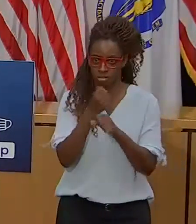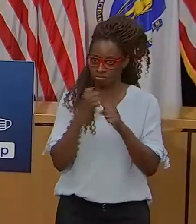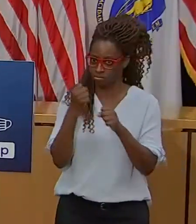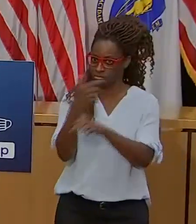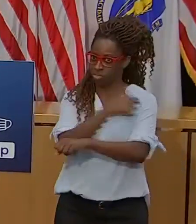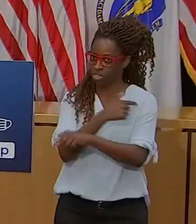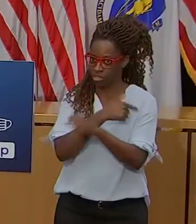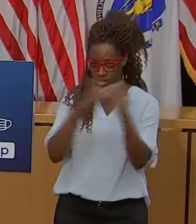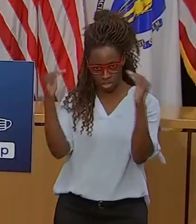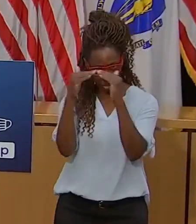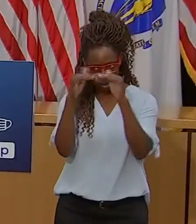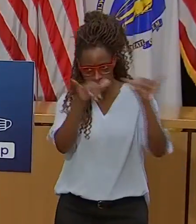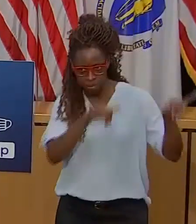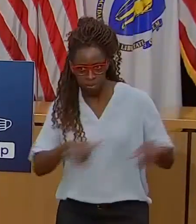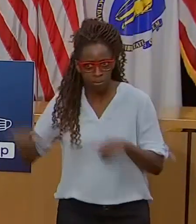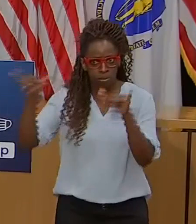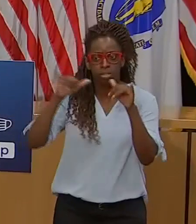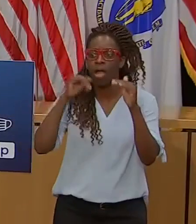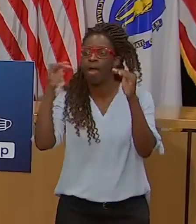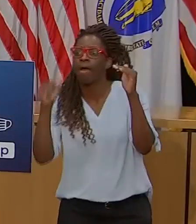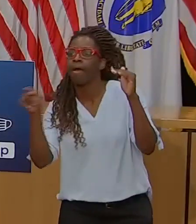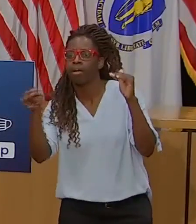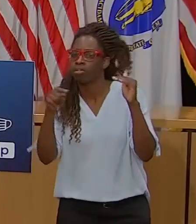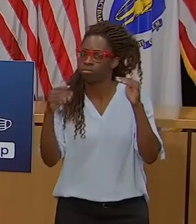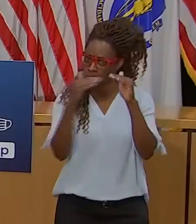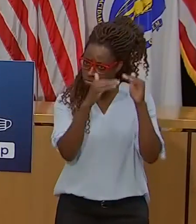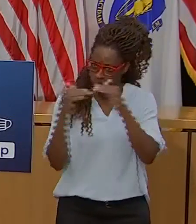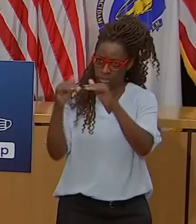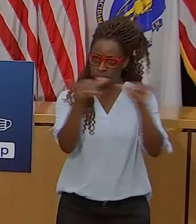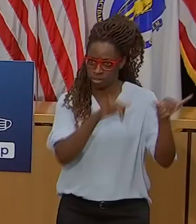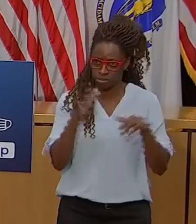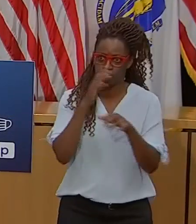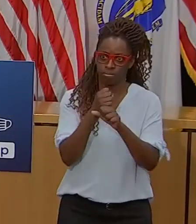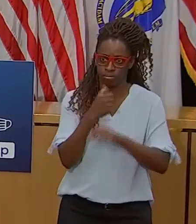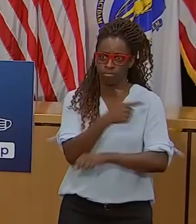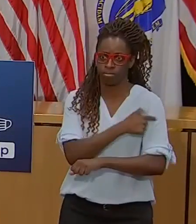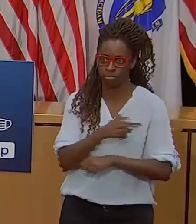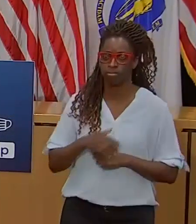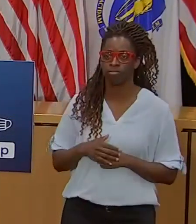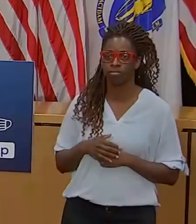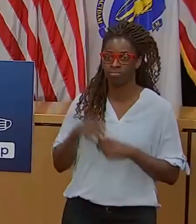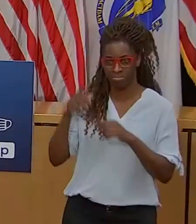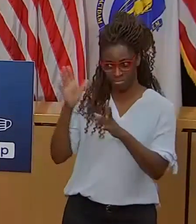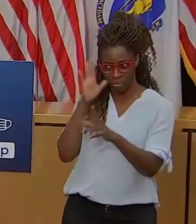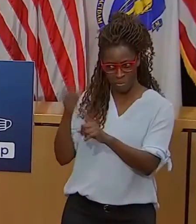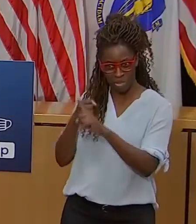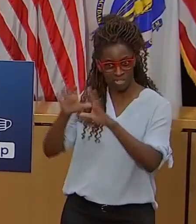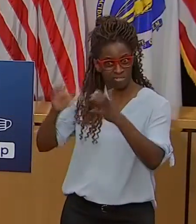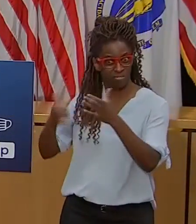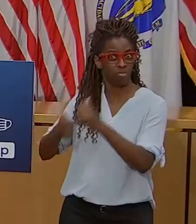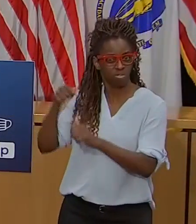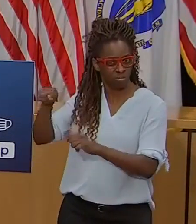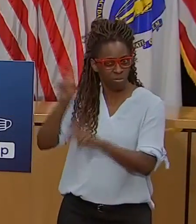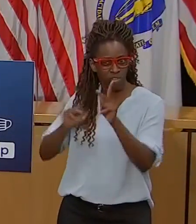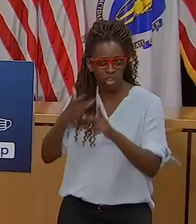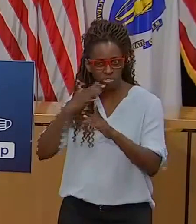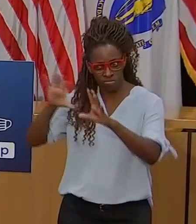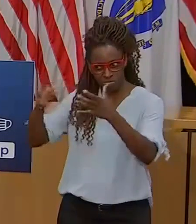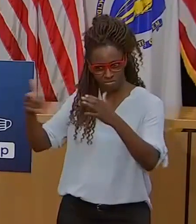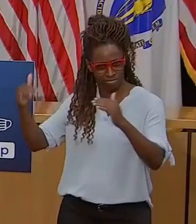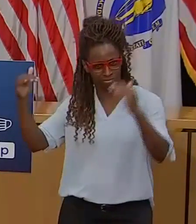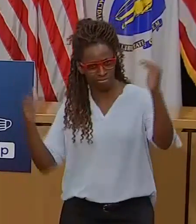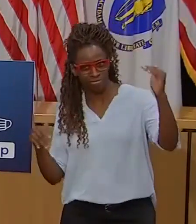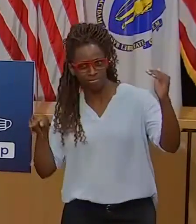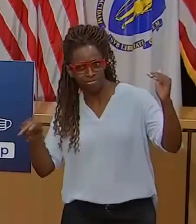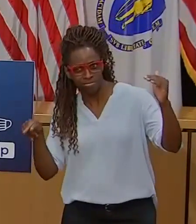has disproportionately affected communities of color and low-income people. Our Vaccine Advisory Board has been intently